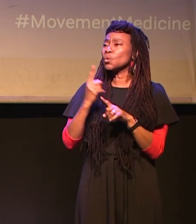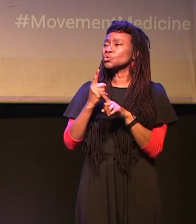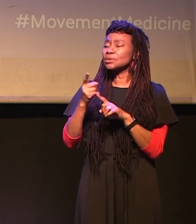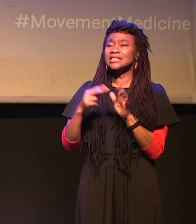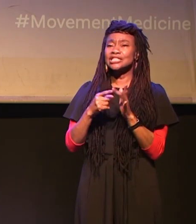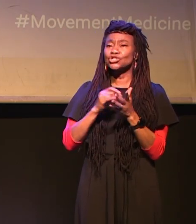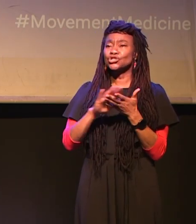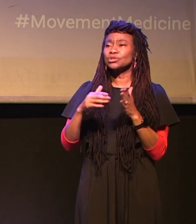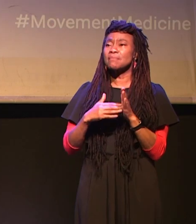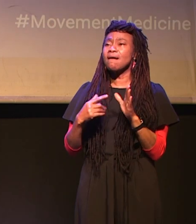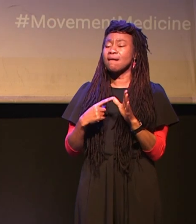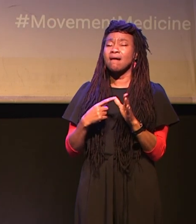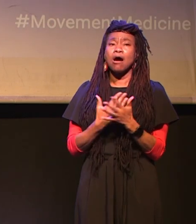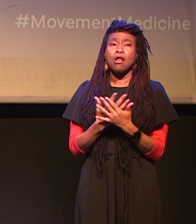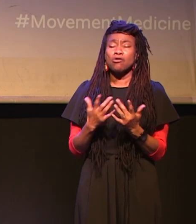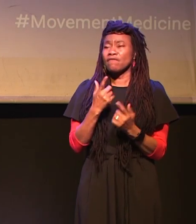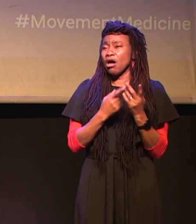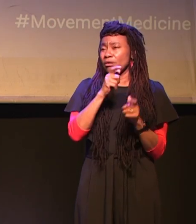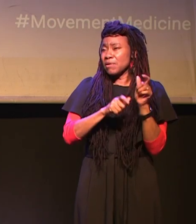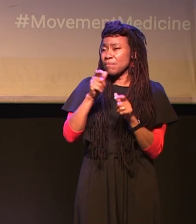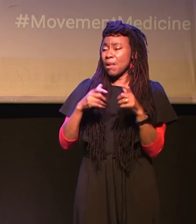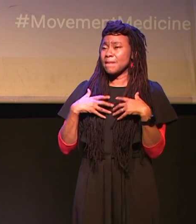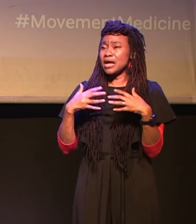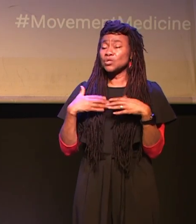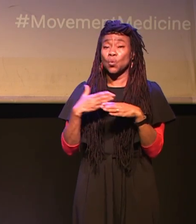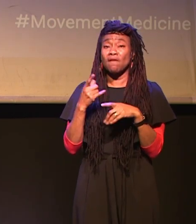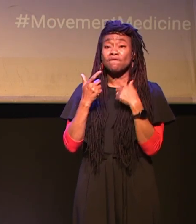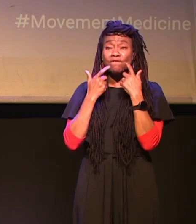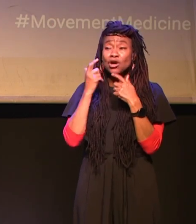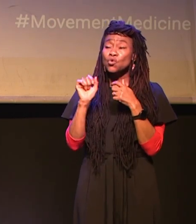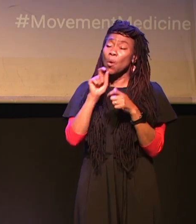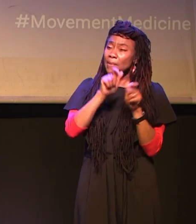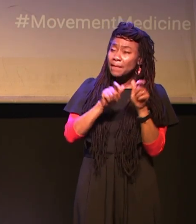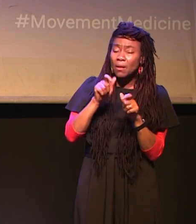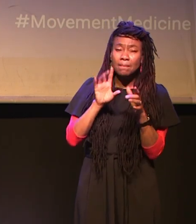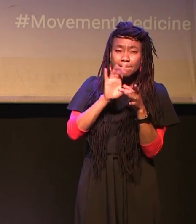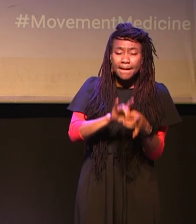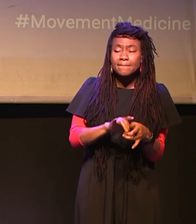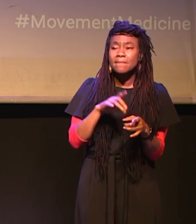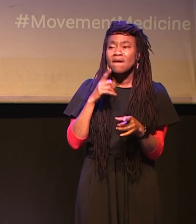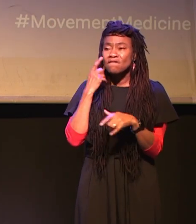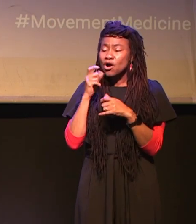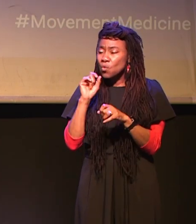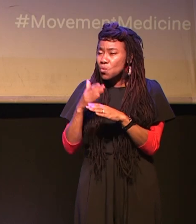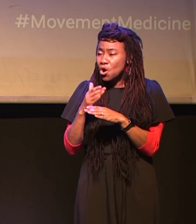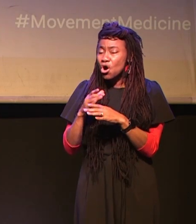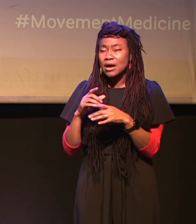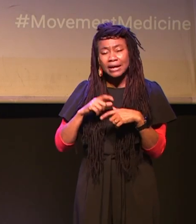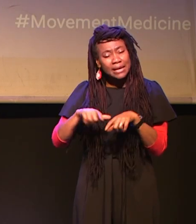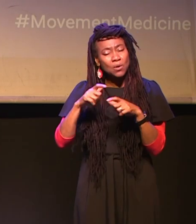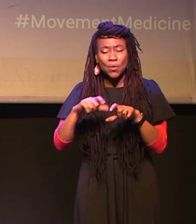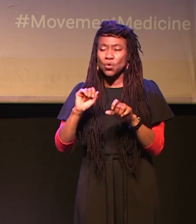abundance of incredible other folks who are doing amazing work. So find your people and find your place and just keep doing that work. And then I'll just wrap up